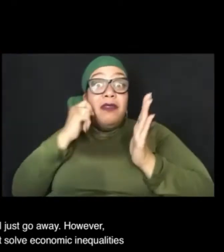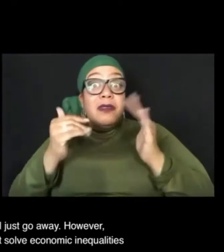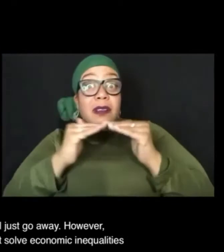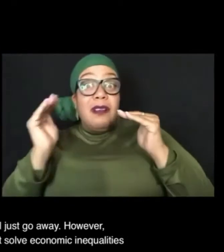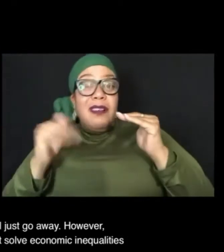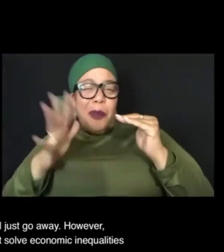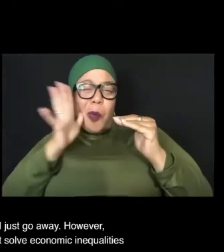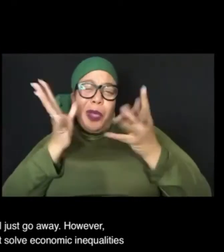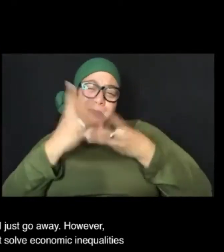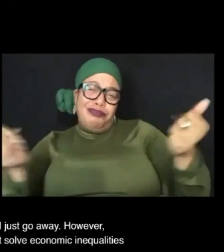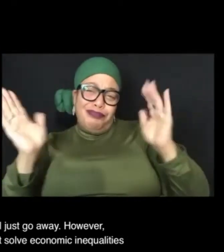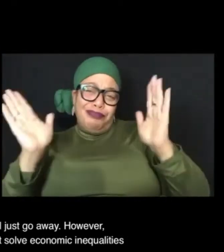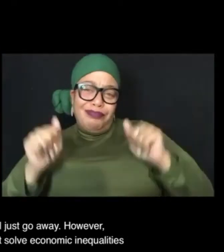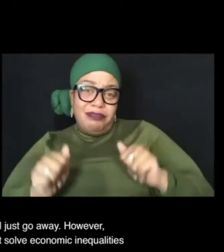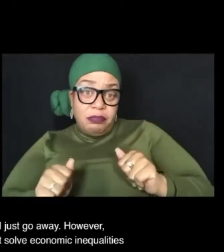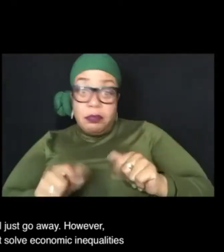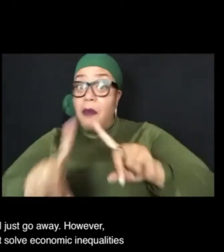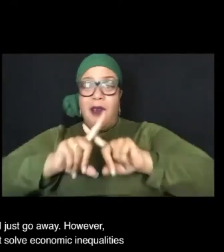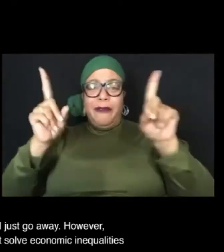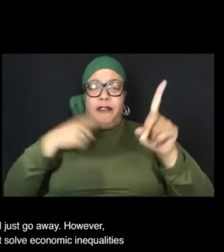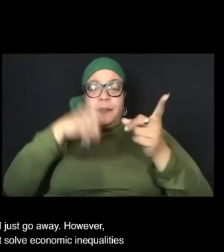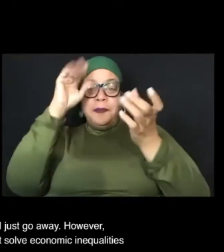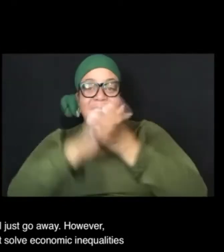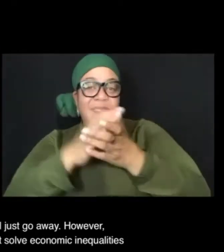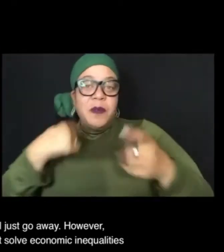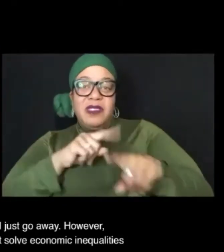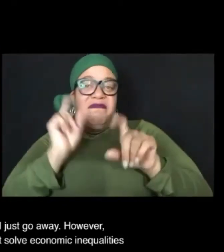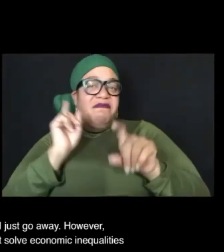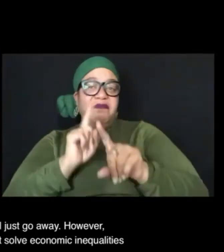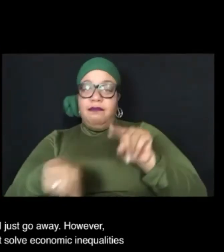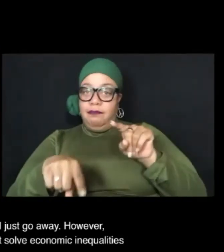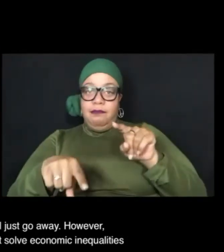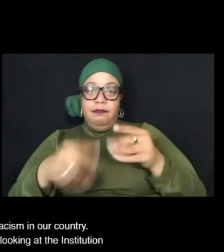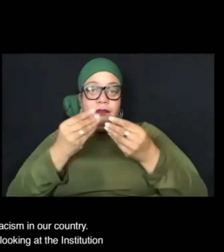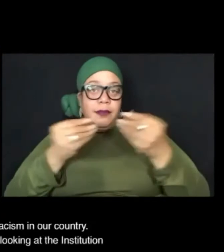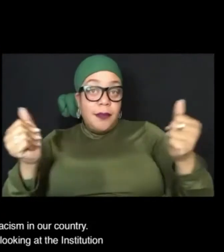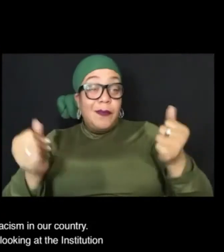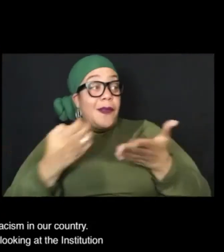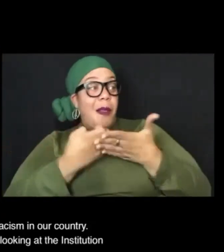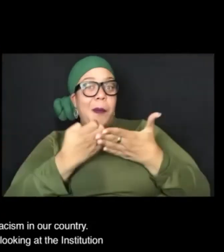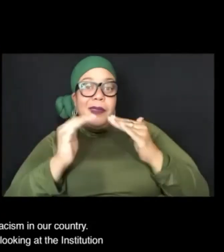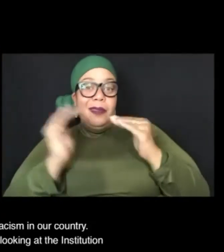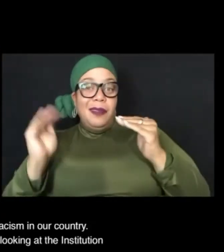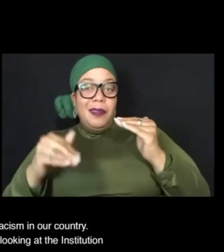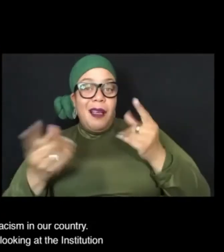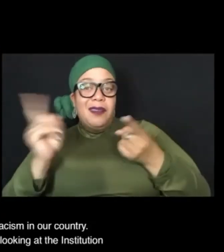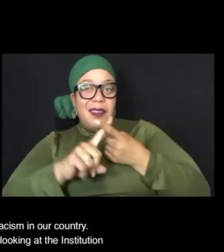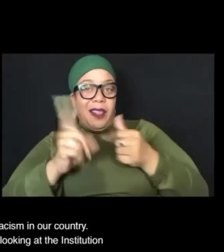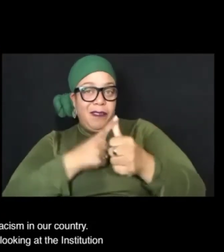believe that we cannot solve economic inequalities until we solve racism in our